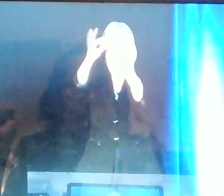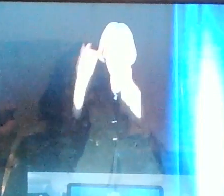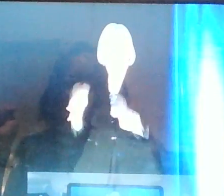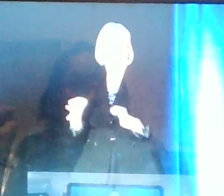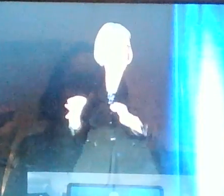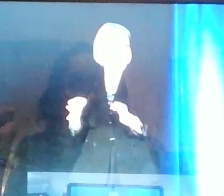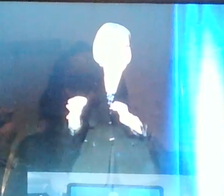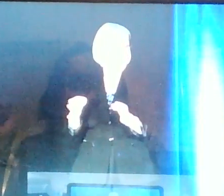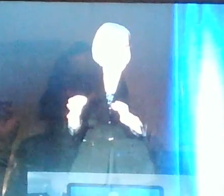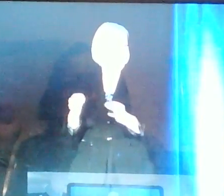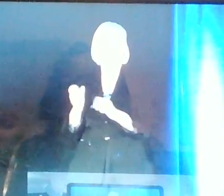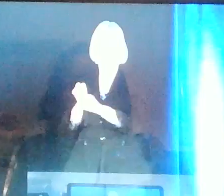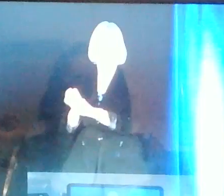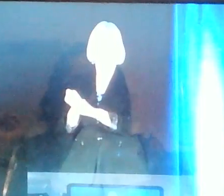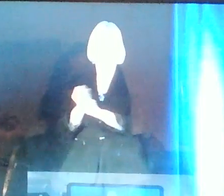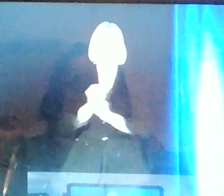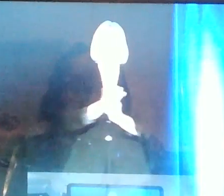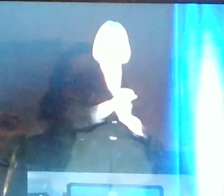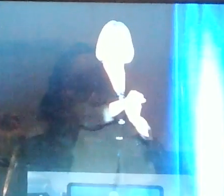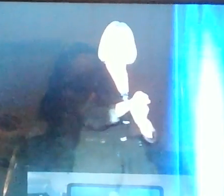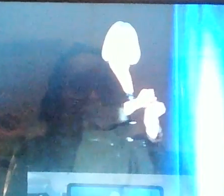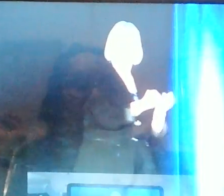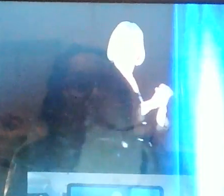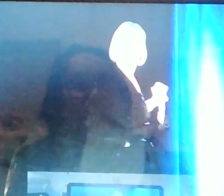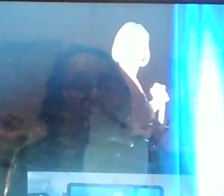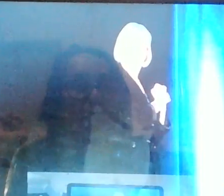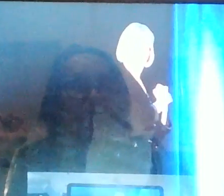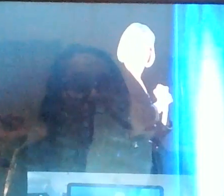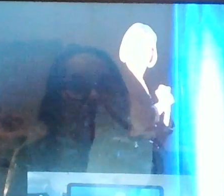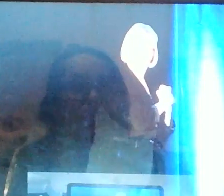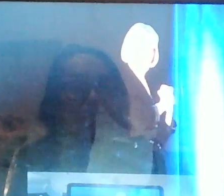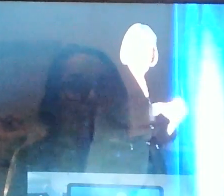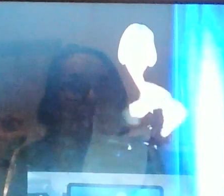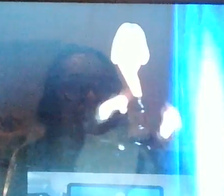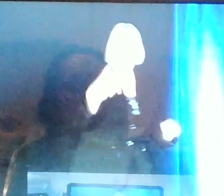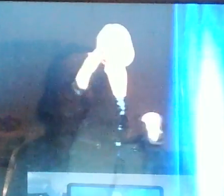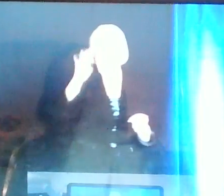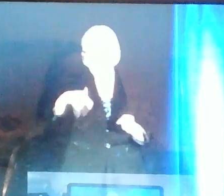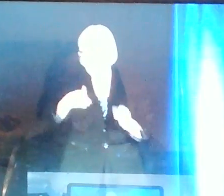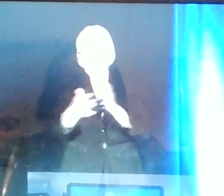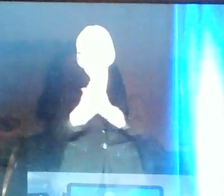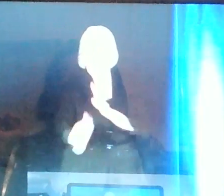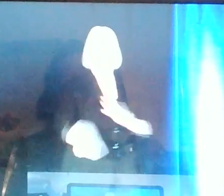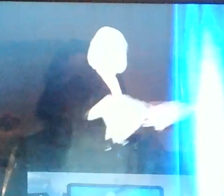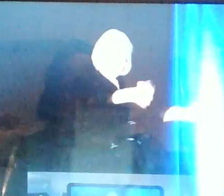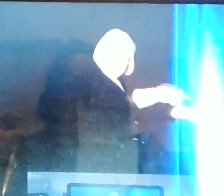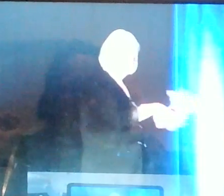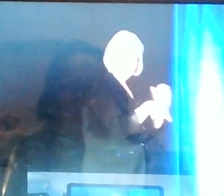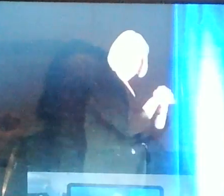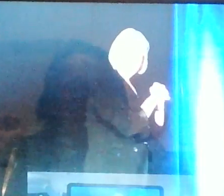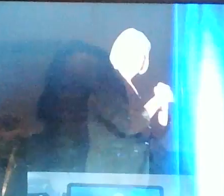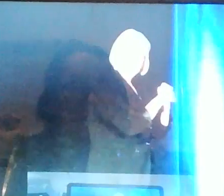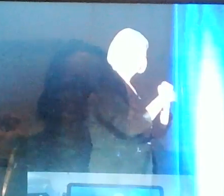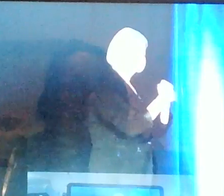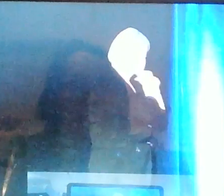So the batter can decide if they want to try to bat from they're left to